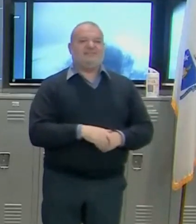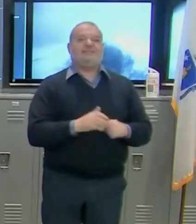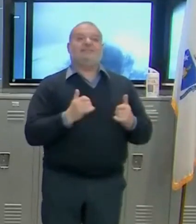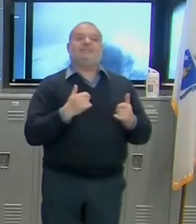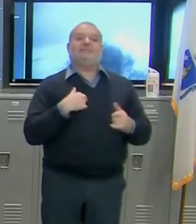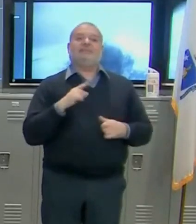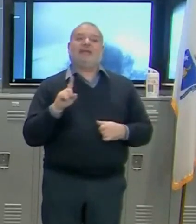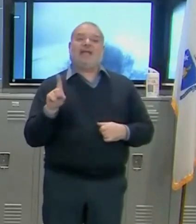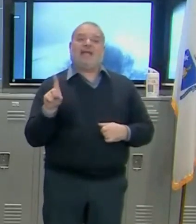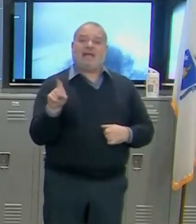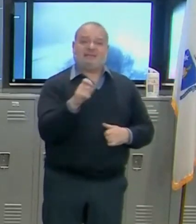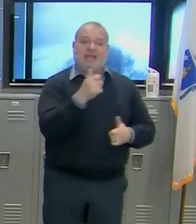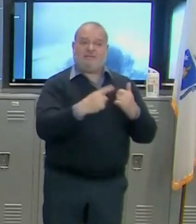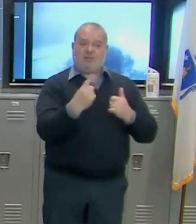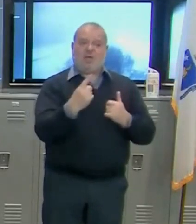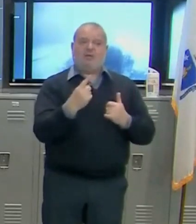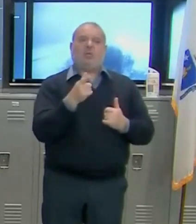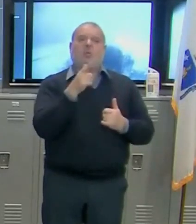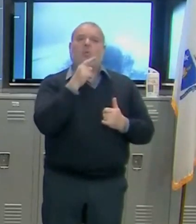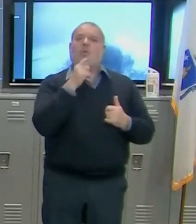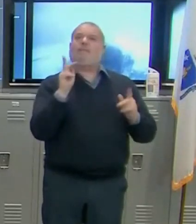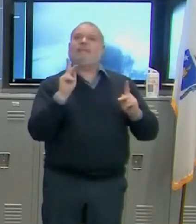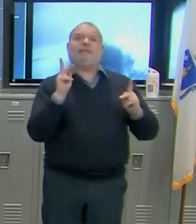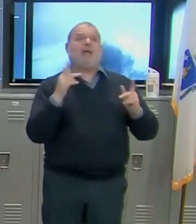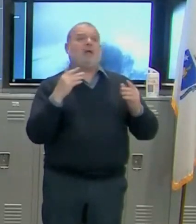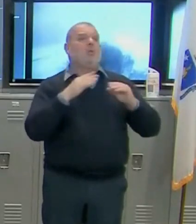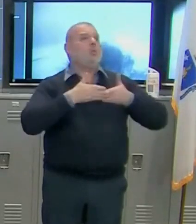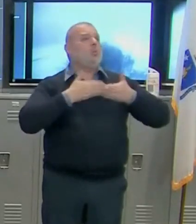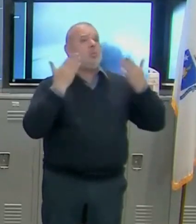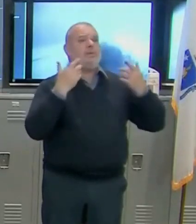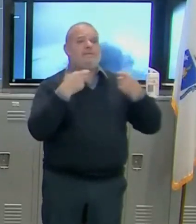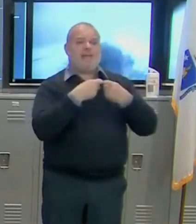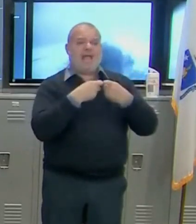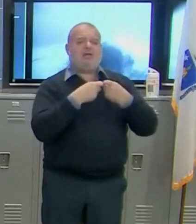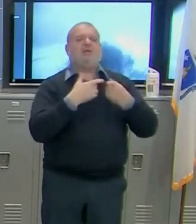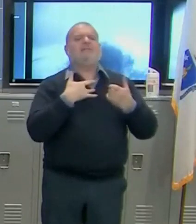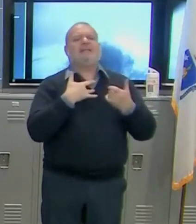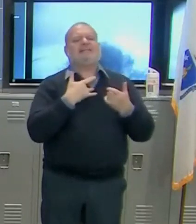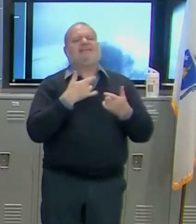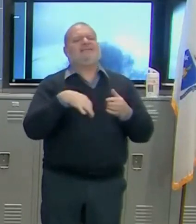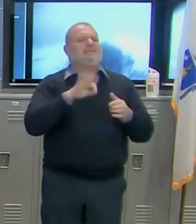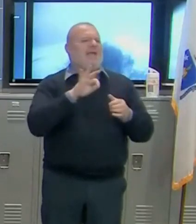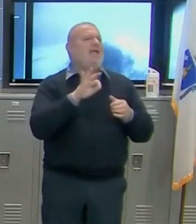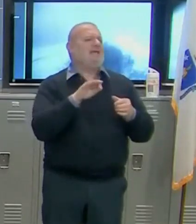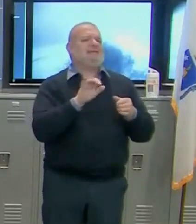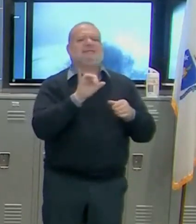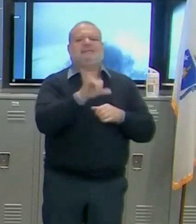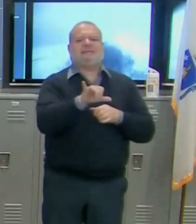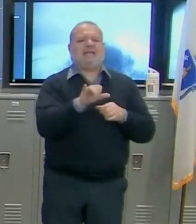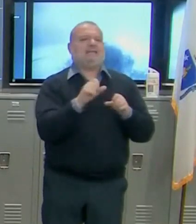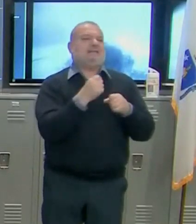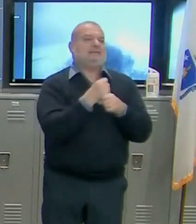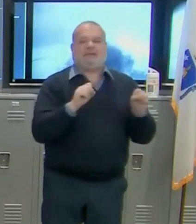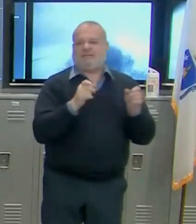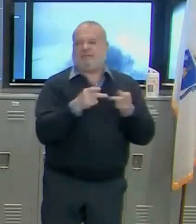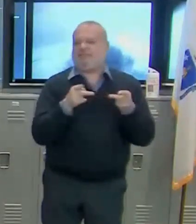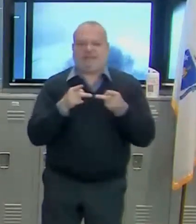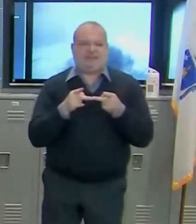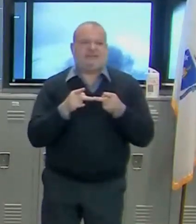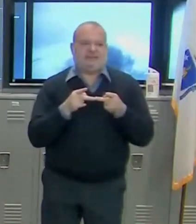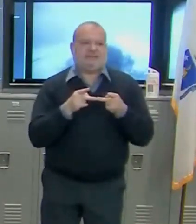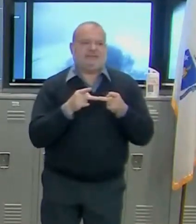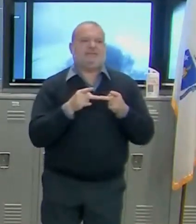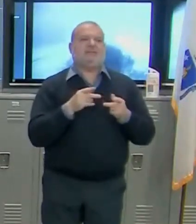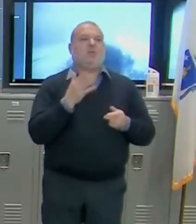who are experiencing a power outage to remain safe and take proper precautions. Dawn mentioned some of these. Because of the risk of